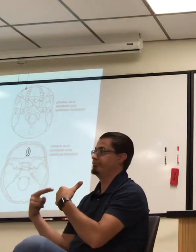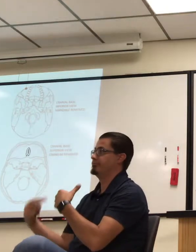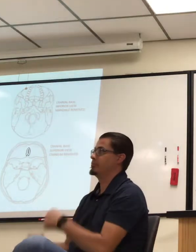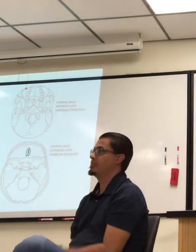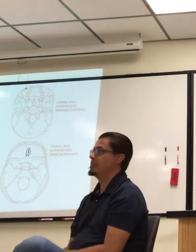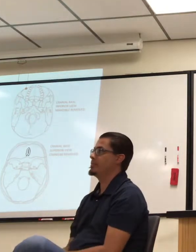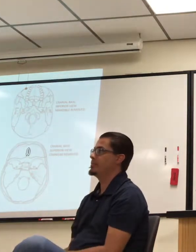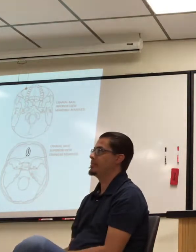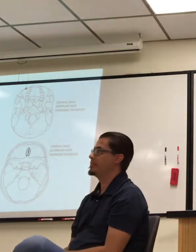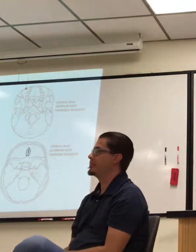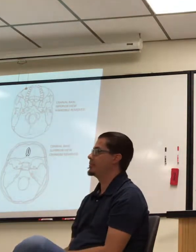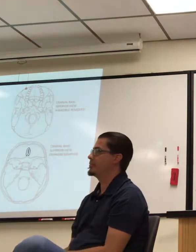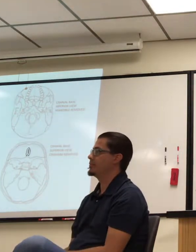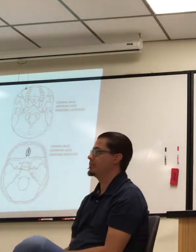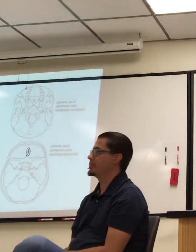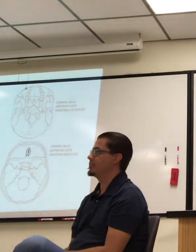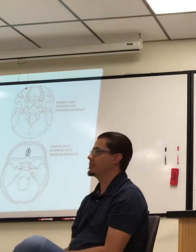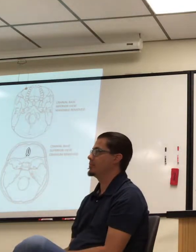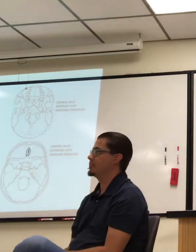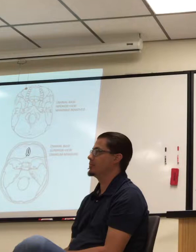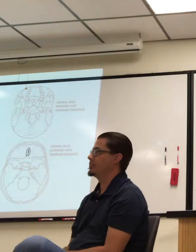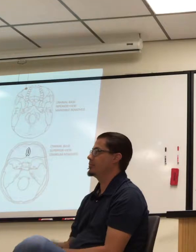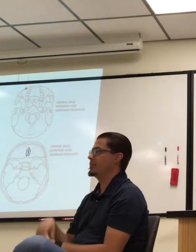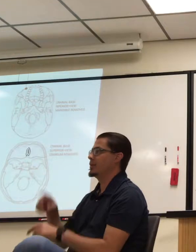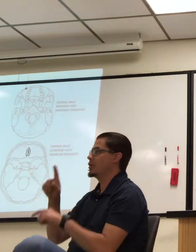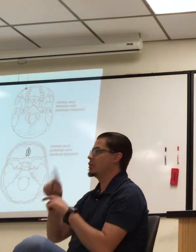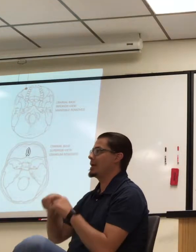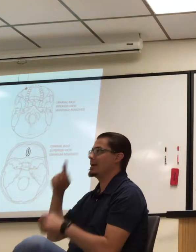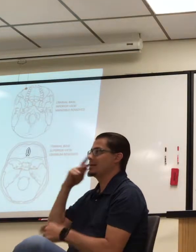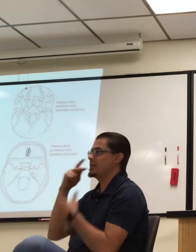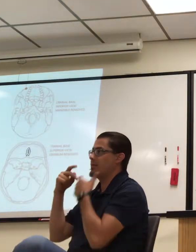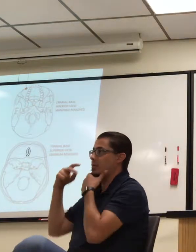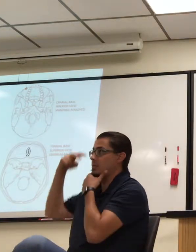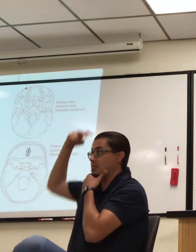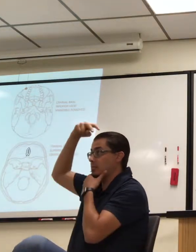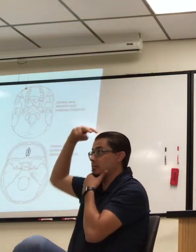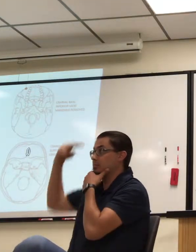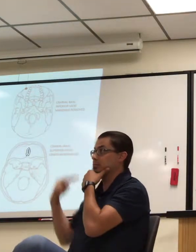And you cannot see it from the other views because it's not there.